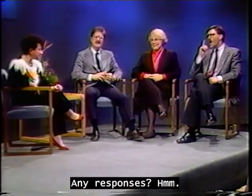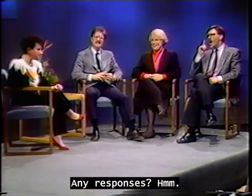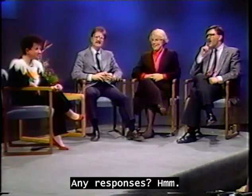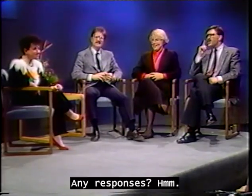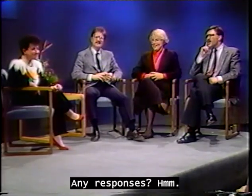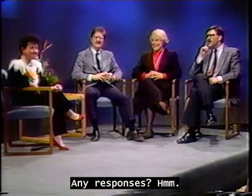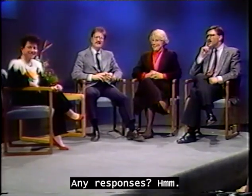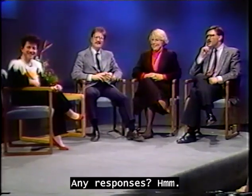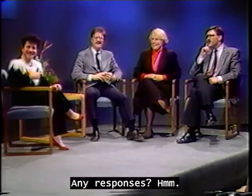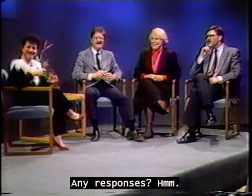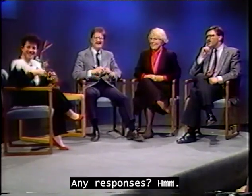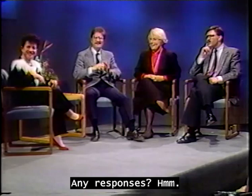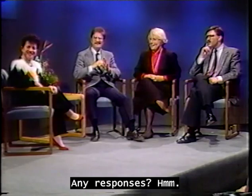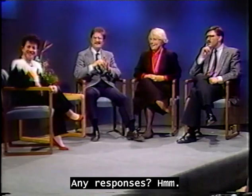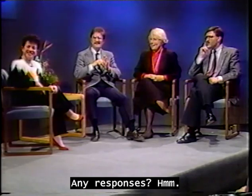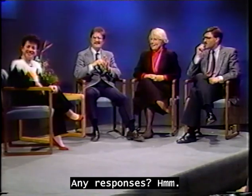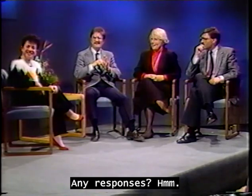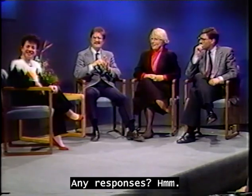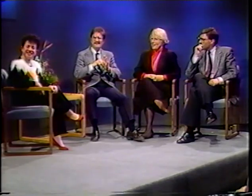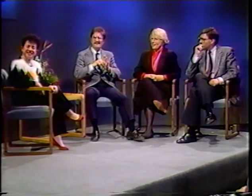Any responses?